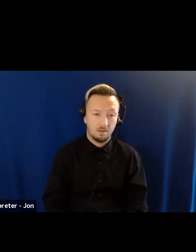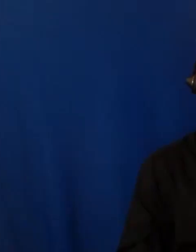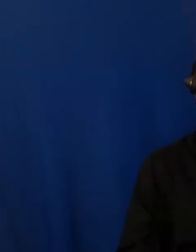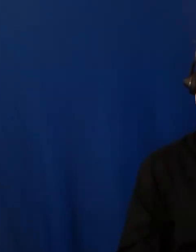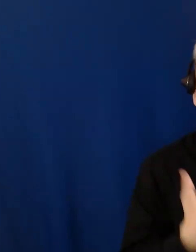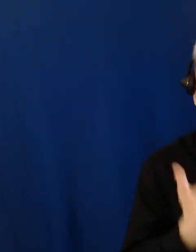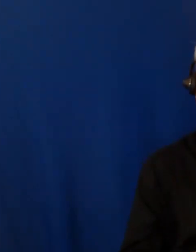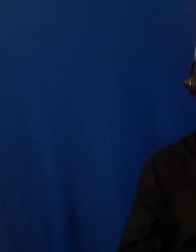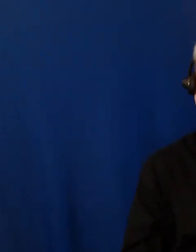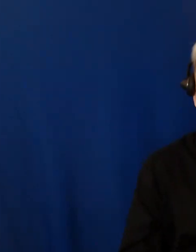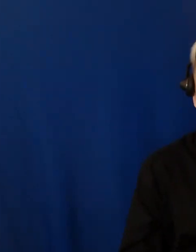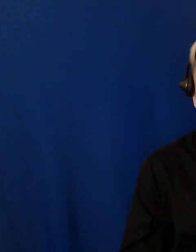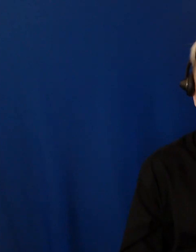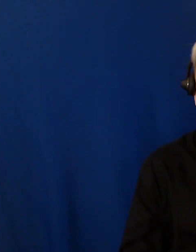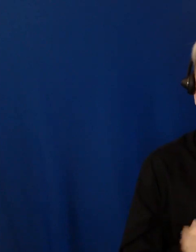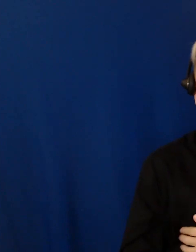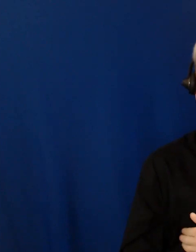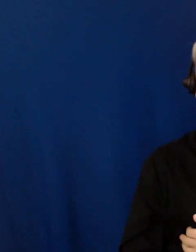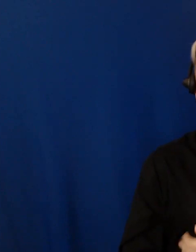Thank you.